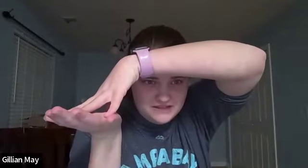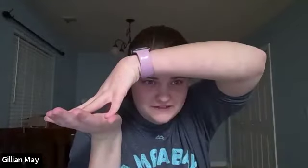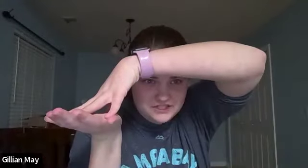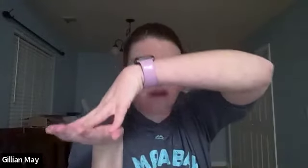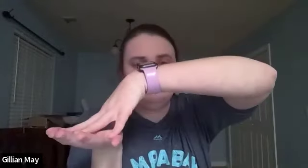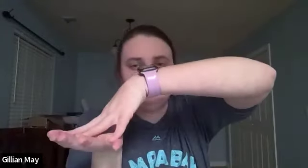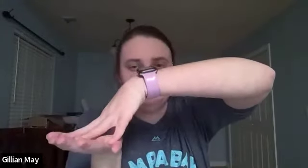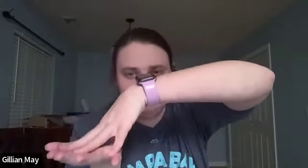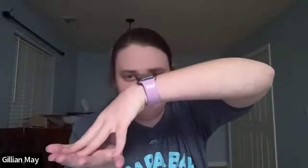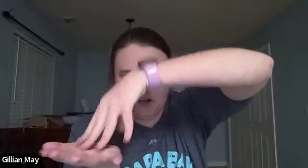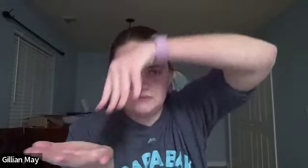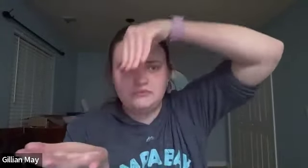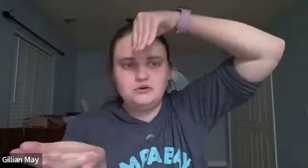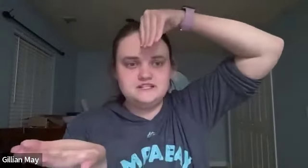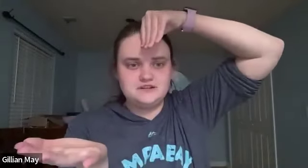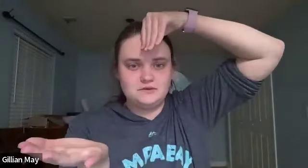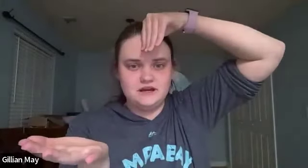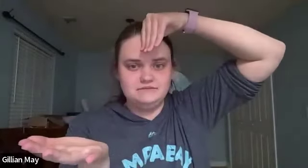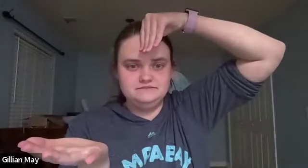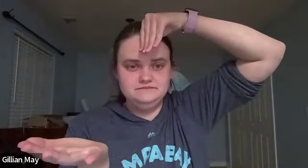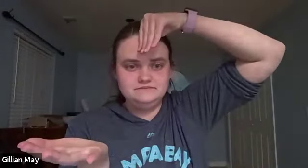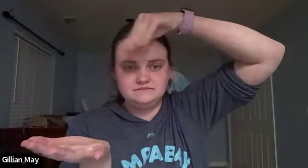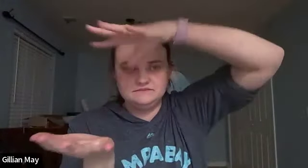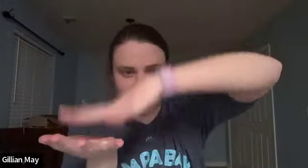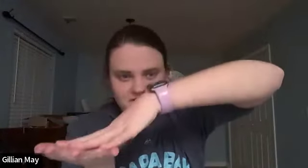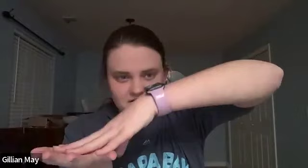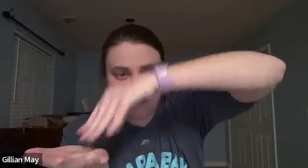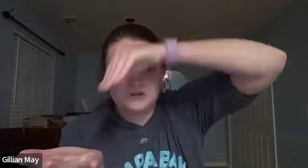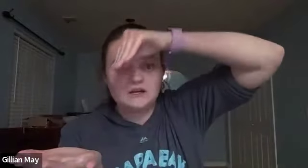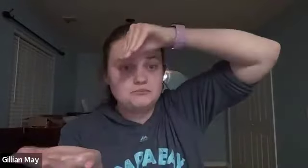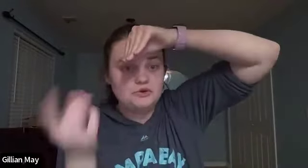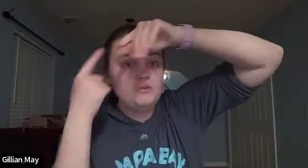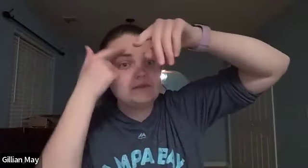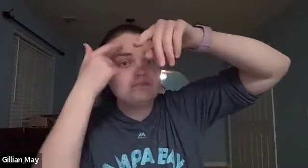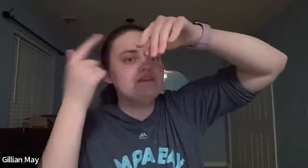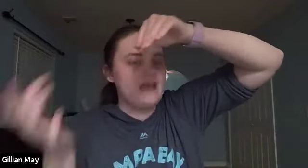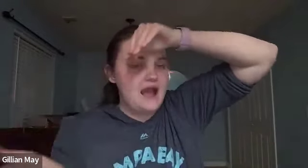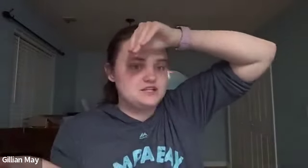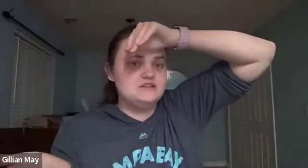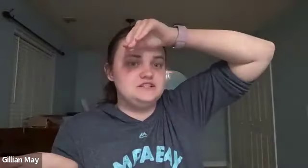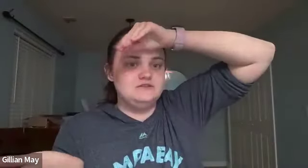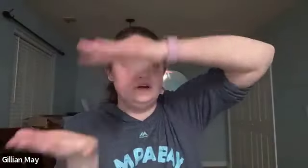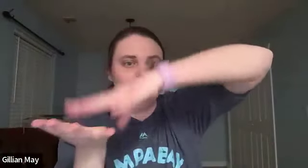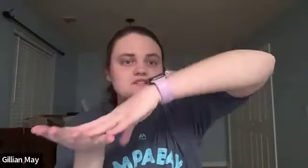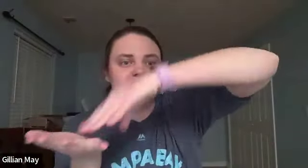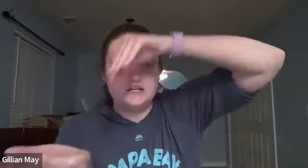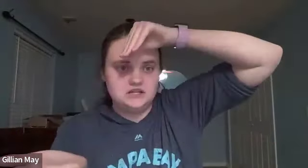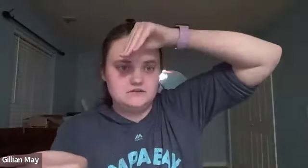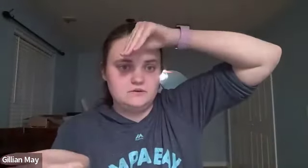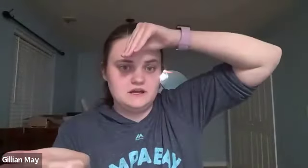jellyfish, okay? You're going to pull it to your forehead. And you want to bring it like actually like to your forehead, almost like touching your forehead, if